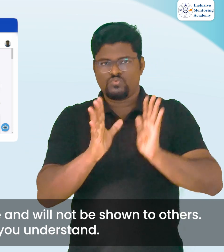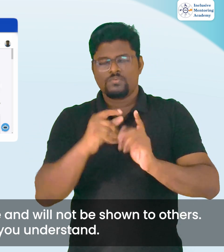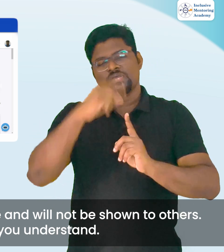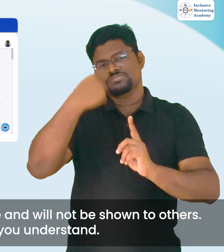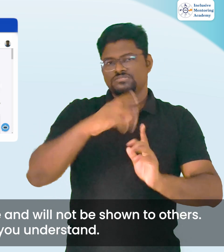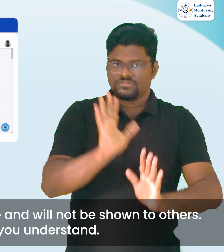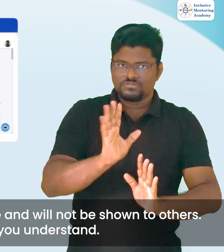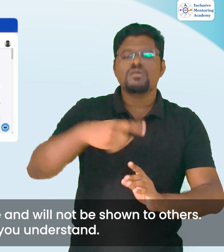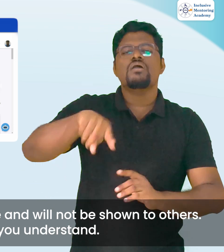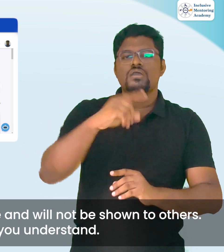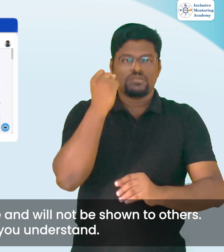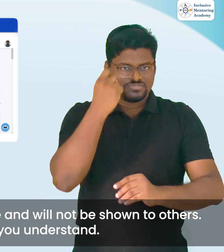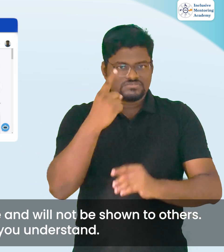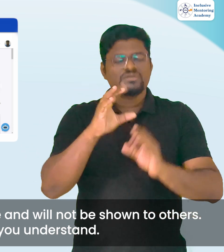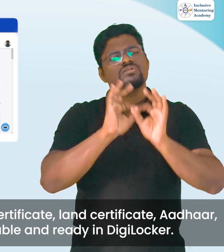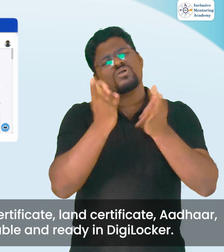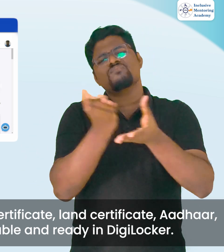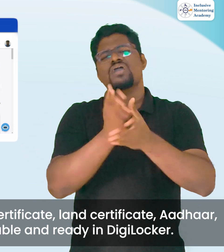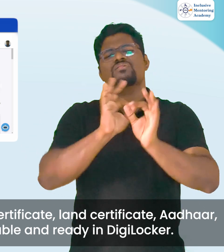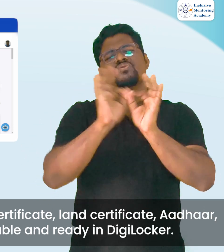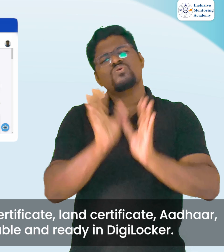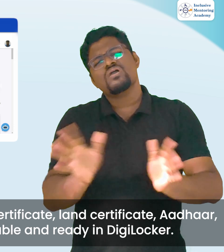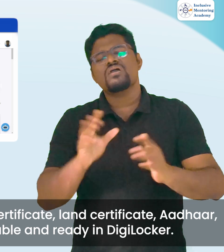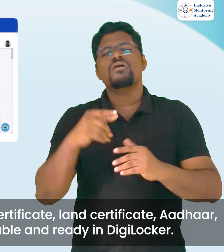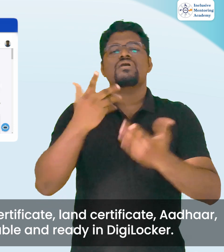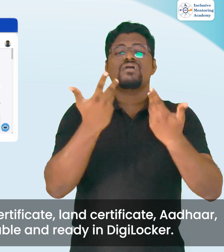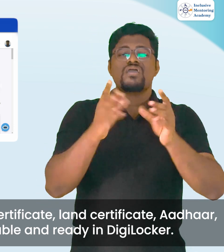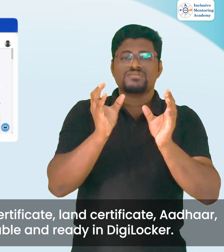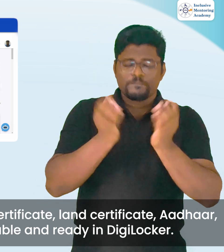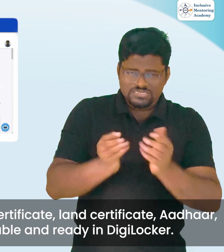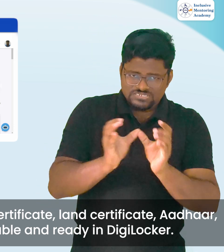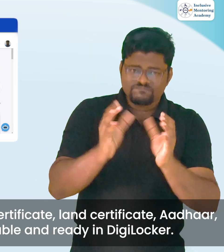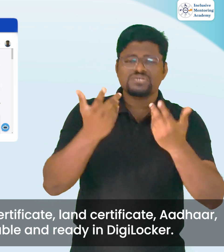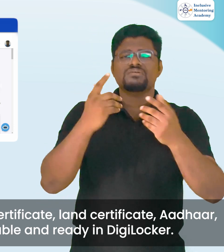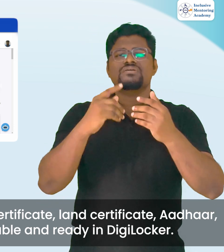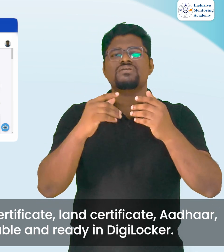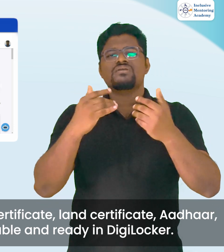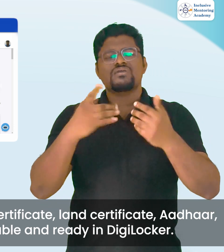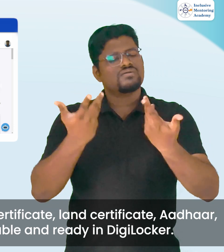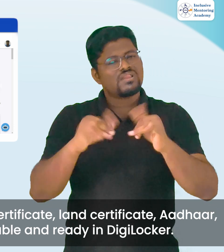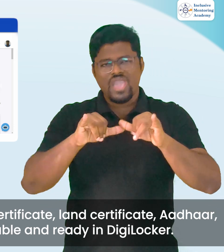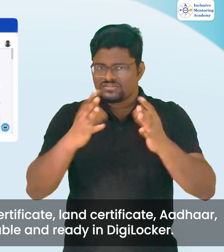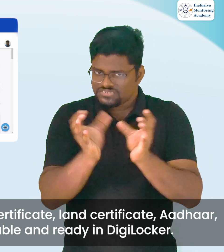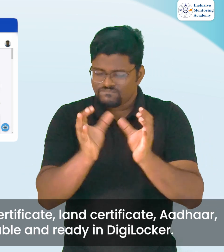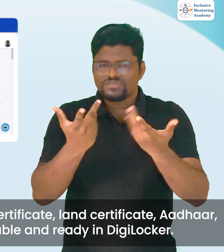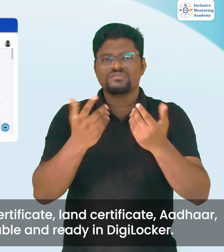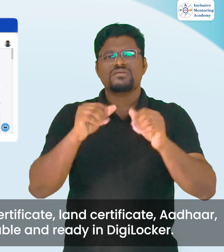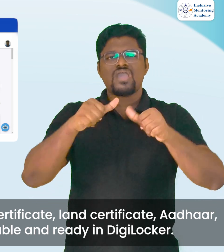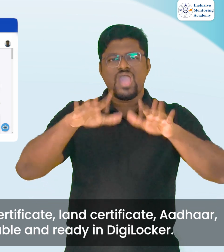Hope this helps you understand. All certificates, including the birth certificate, land certificate, Aadhaar, voter